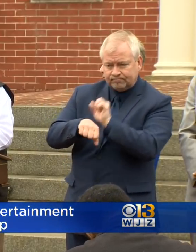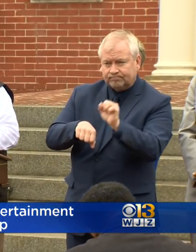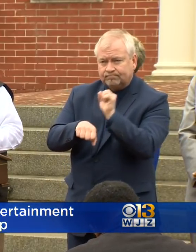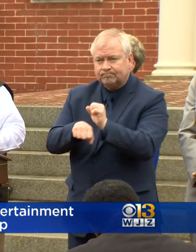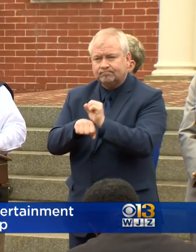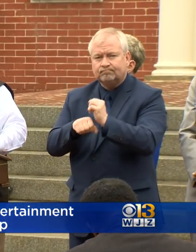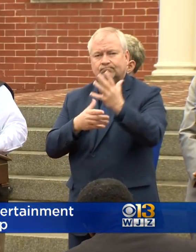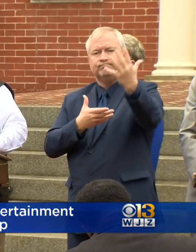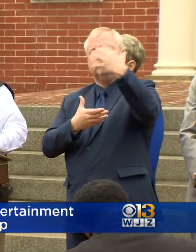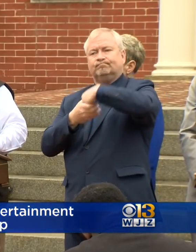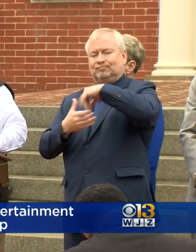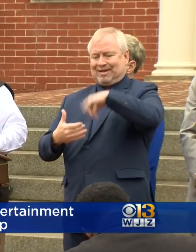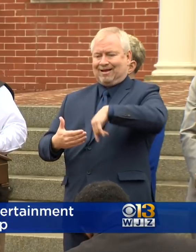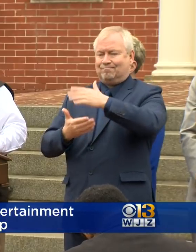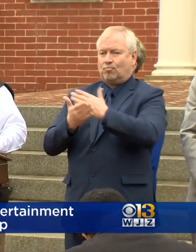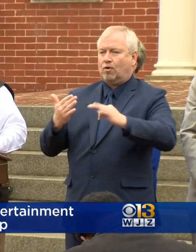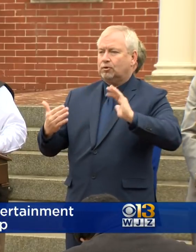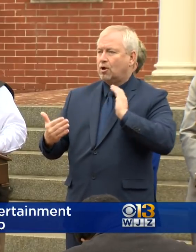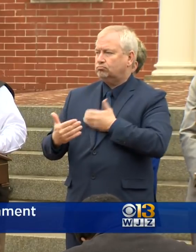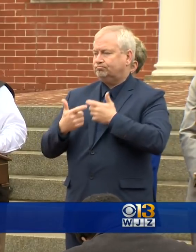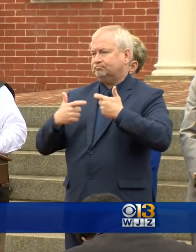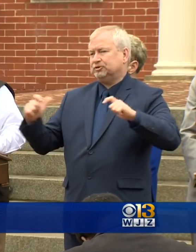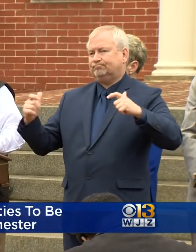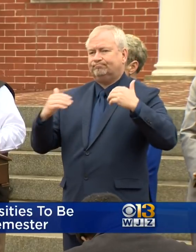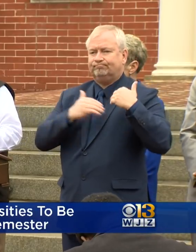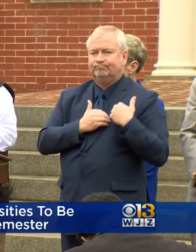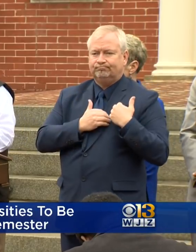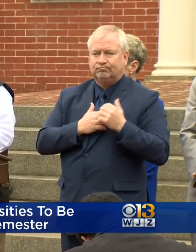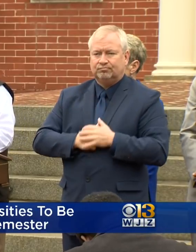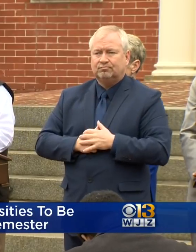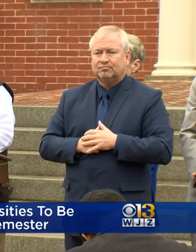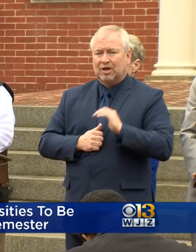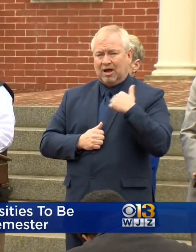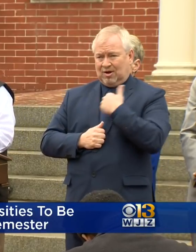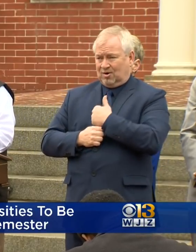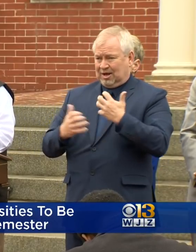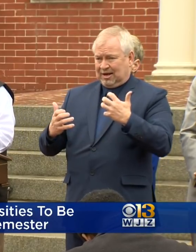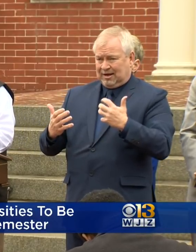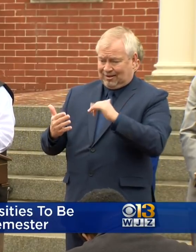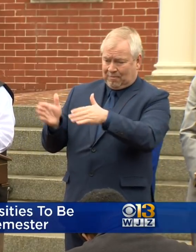undertaking. In order to advance this plan, we have also